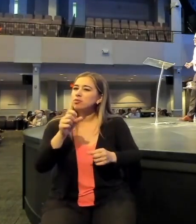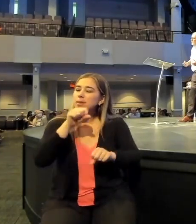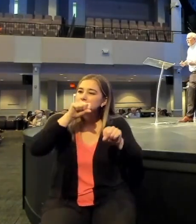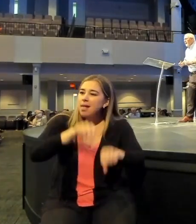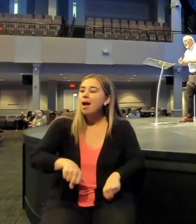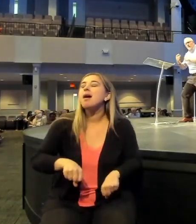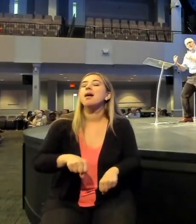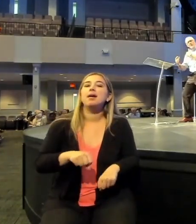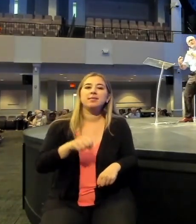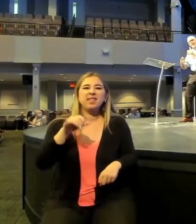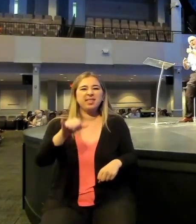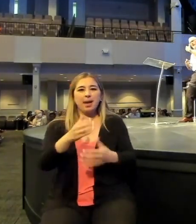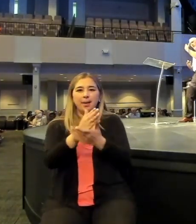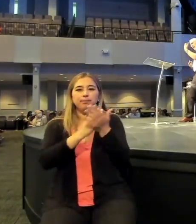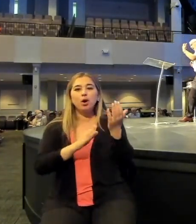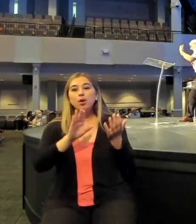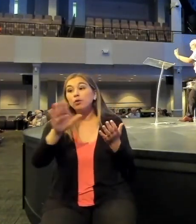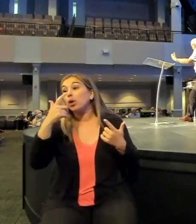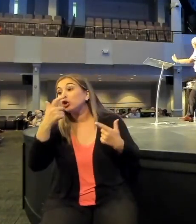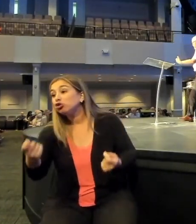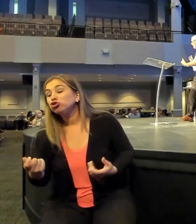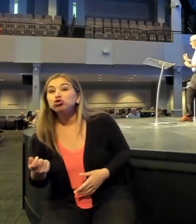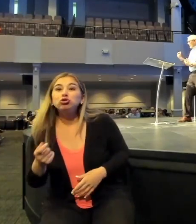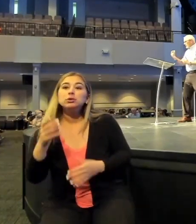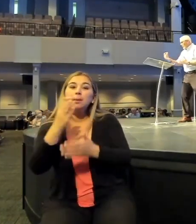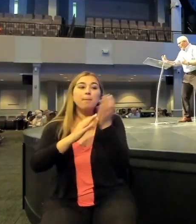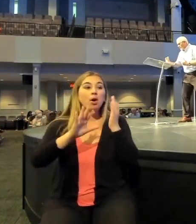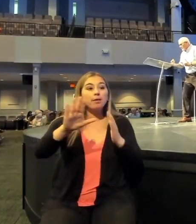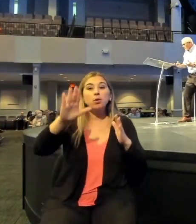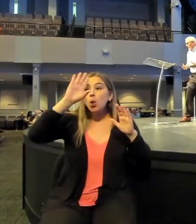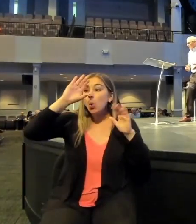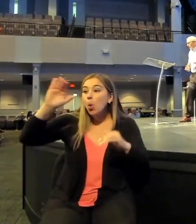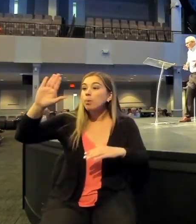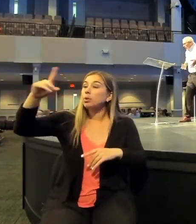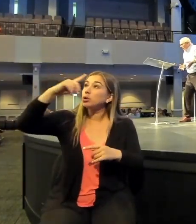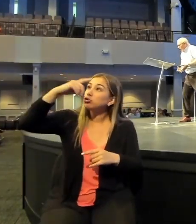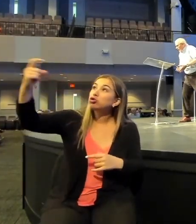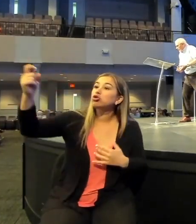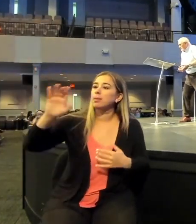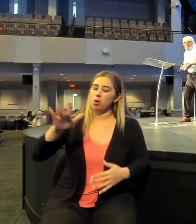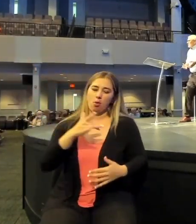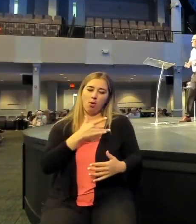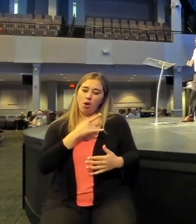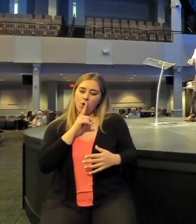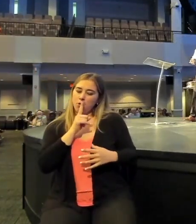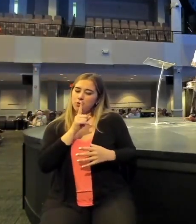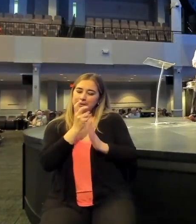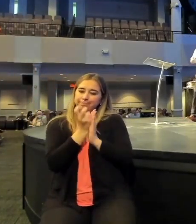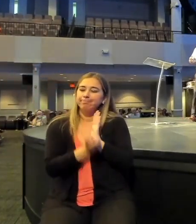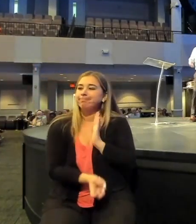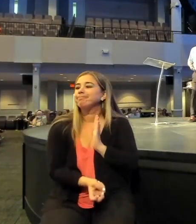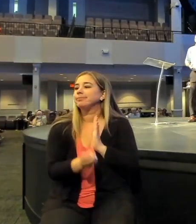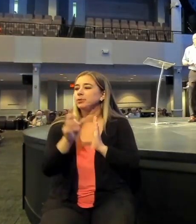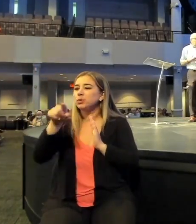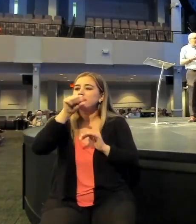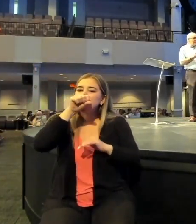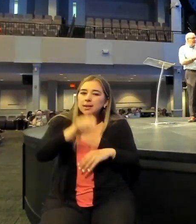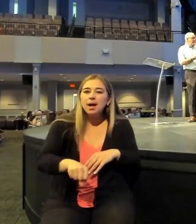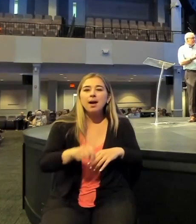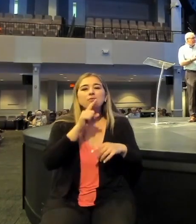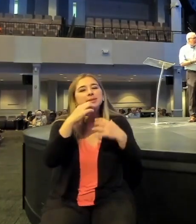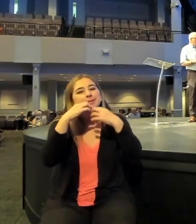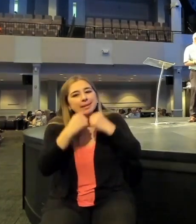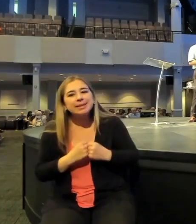as a part of your interest, a part of your hopes, a part of your dreams. It's where your heart is. It's what you love to do and you